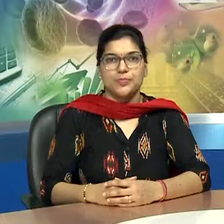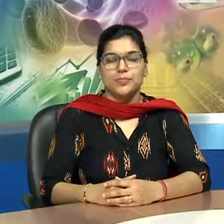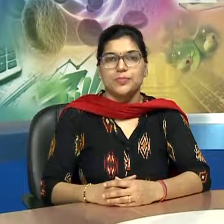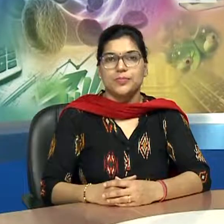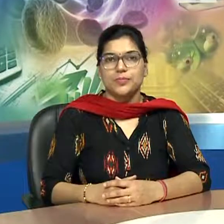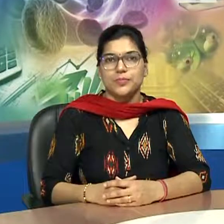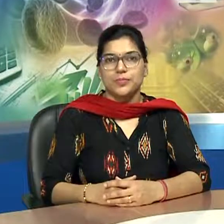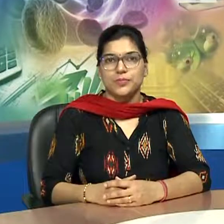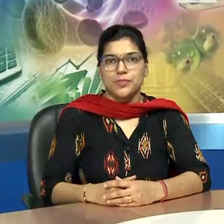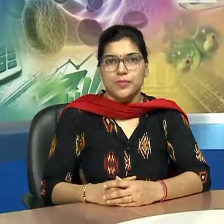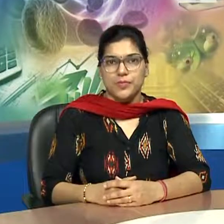lesson.